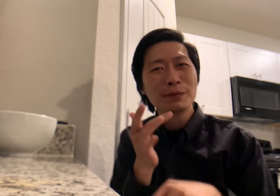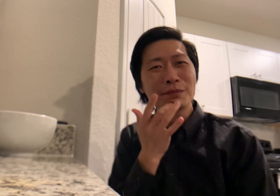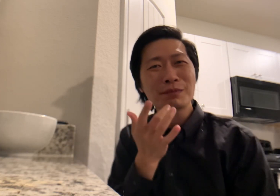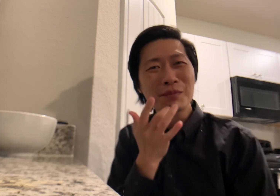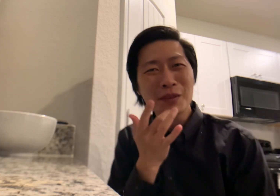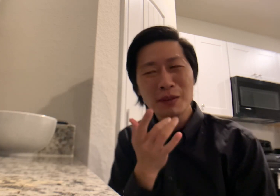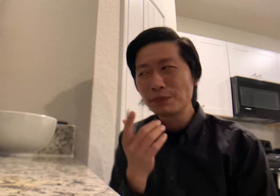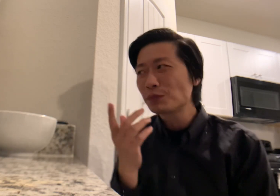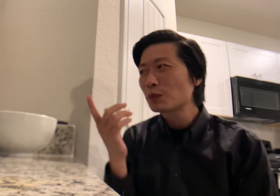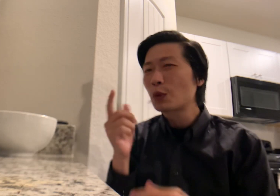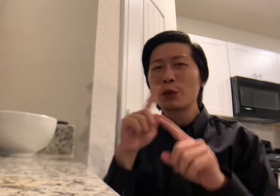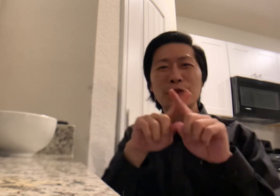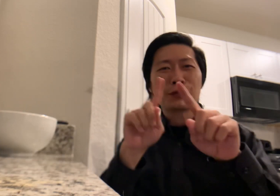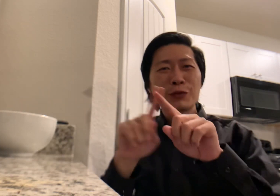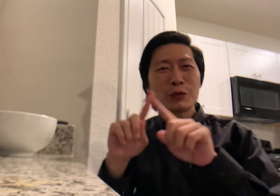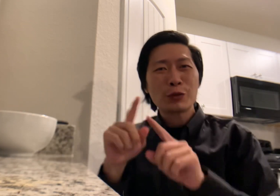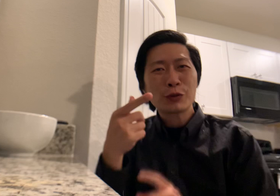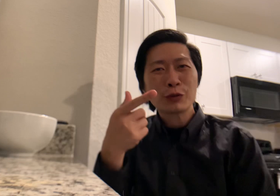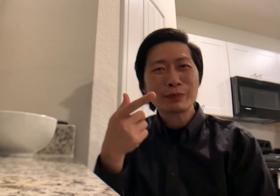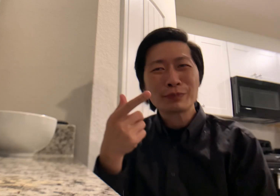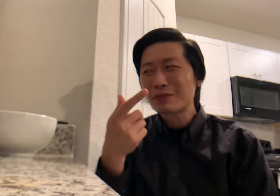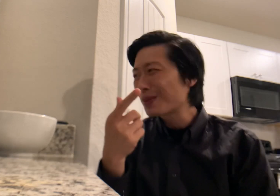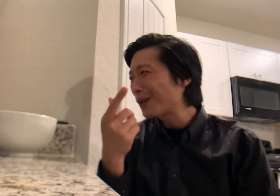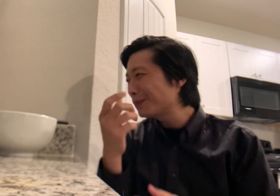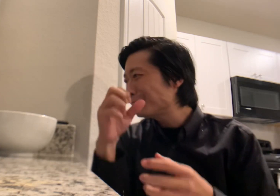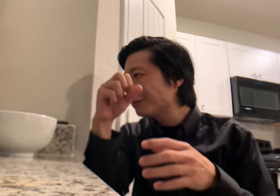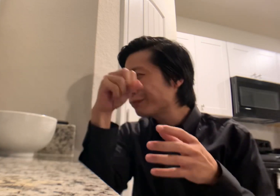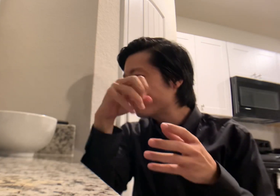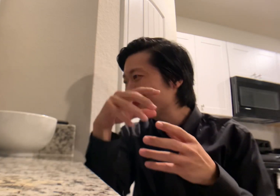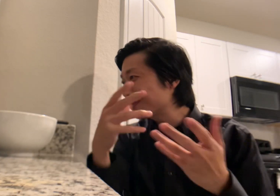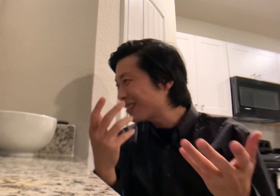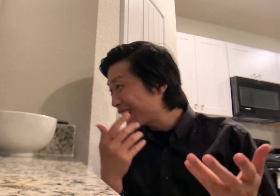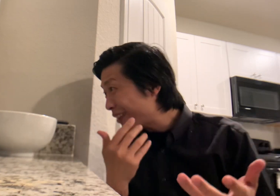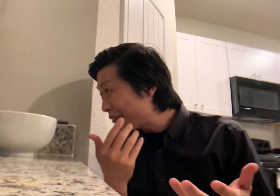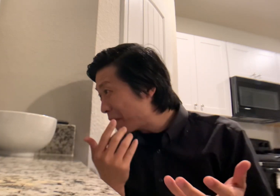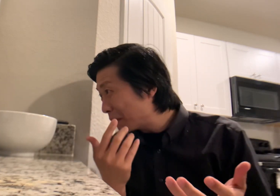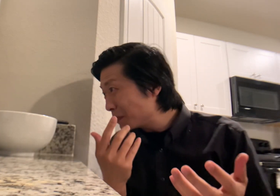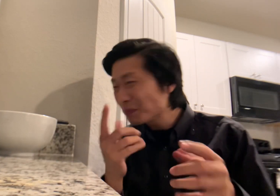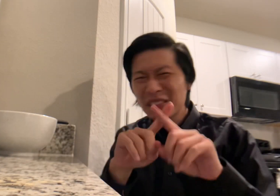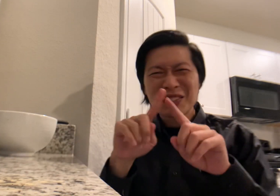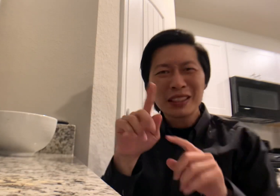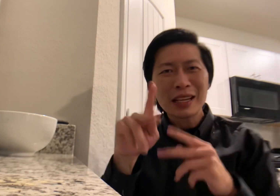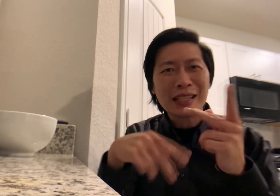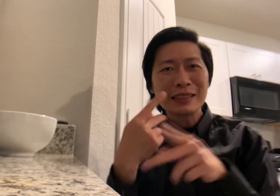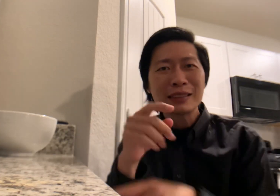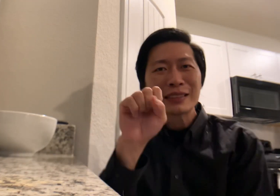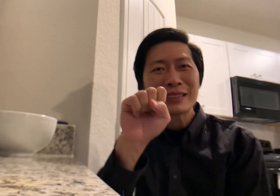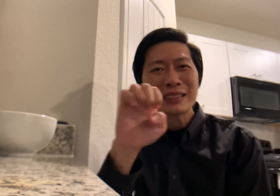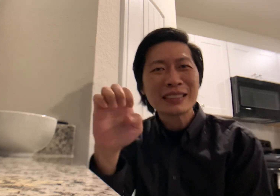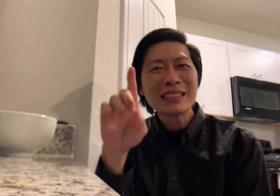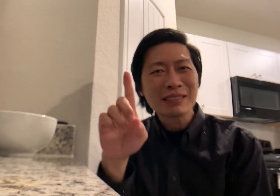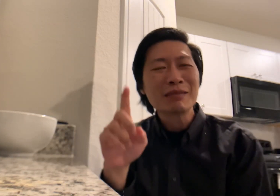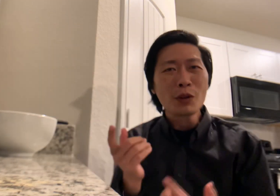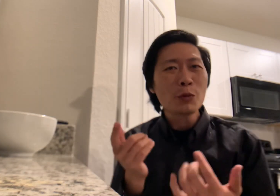The furikake helps add a salty taste to it. So there's a bunch of ingredients, different kinds of